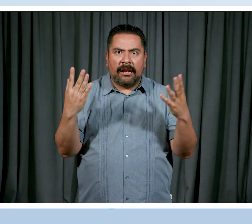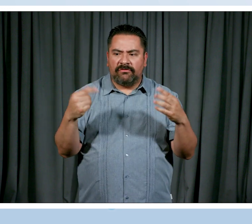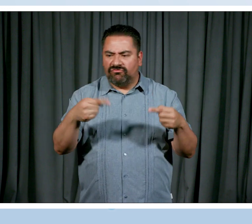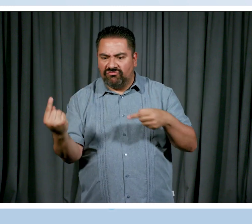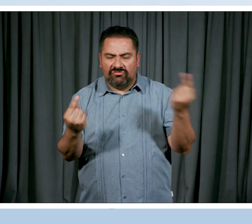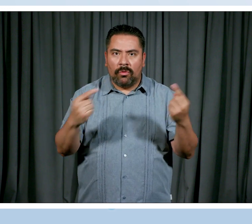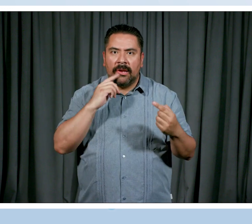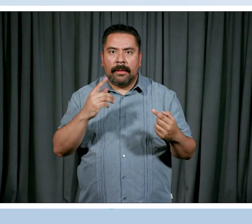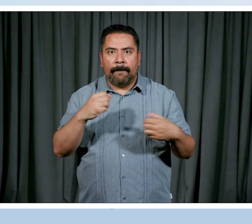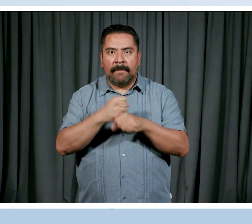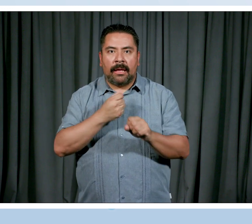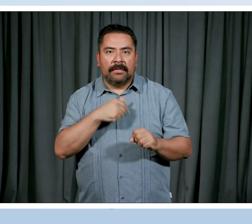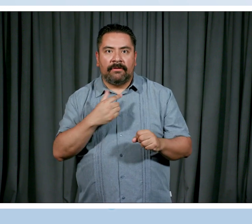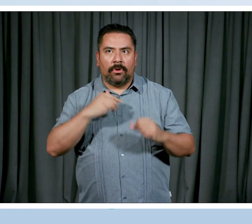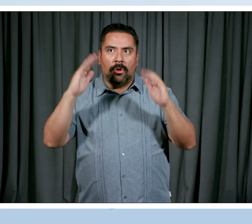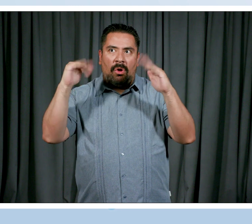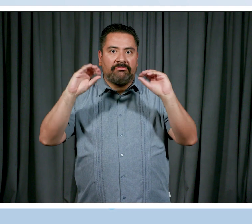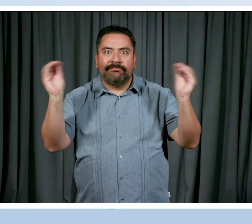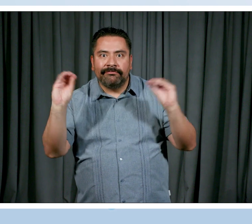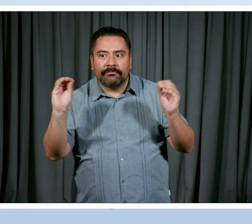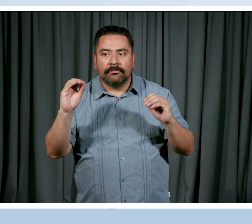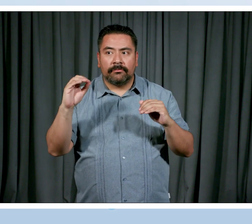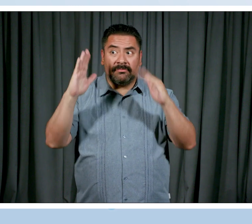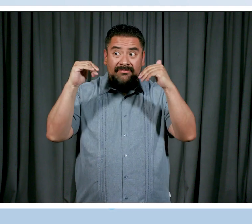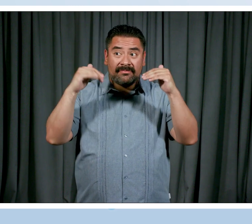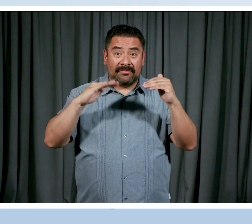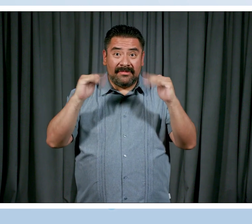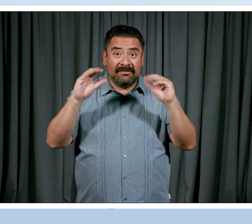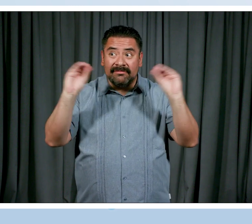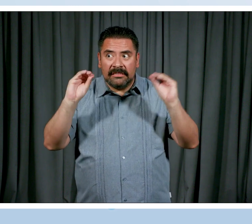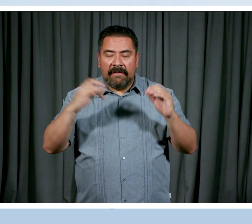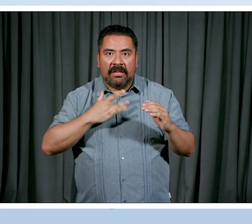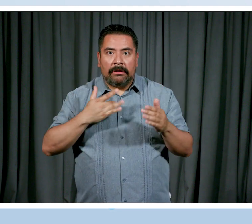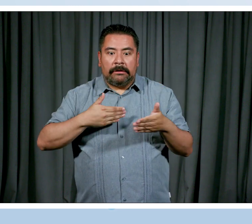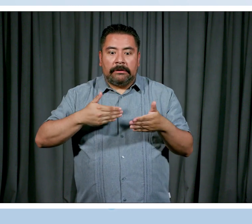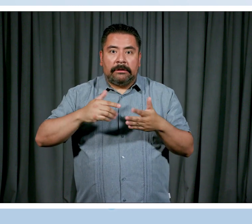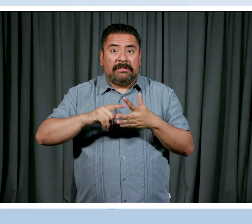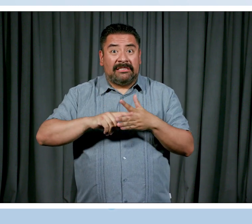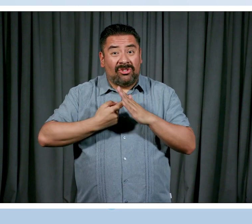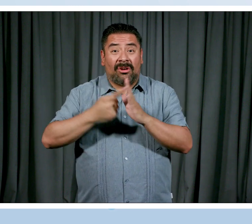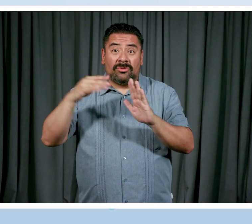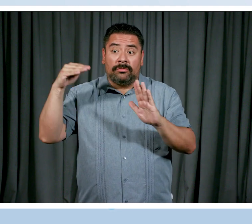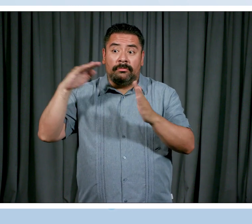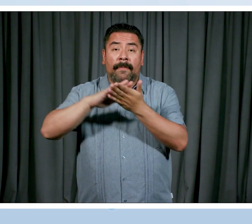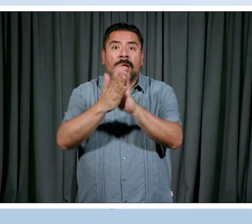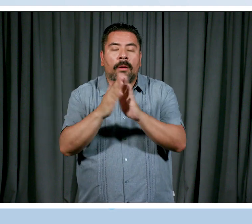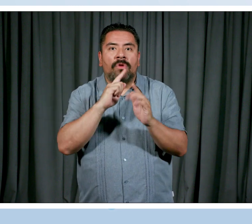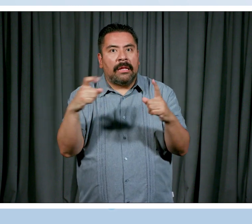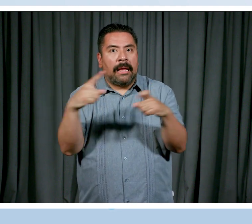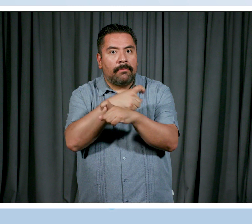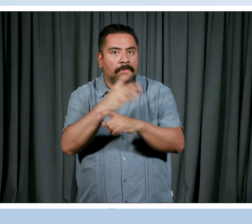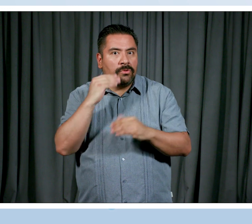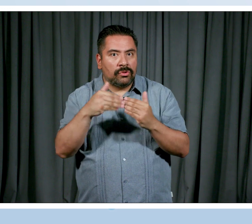make us feel hopeless. And to us, hopeless is really kind of the start or oftentimes the end of what can be a really complicated